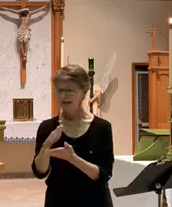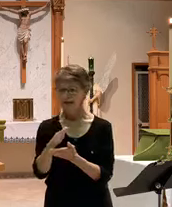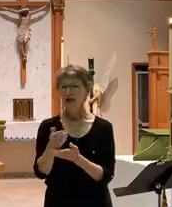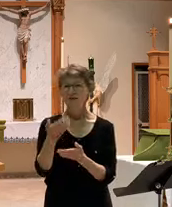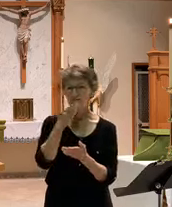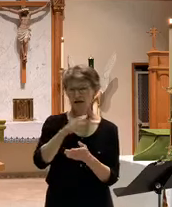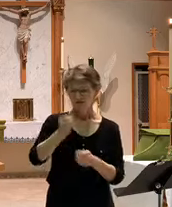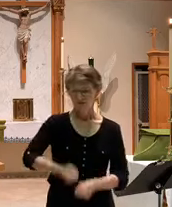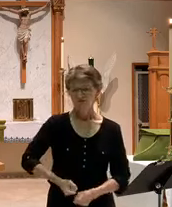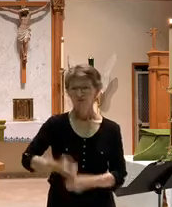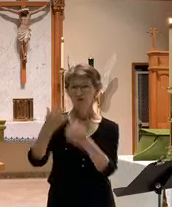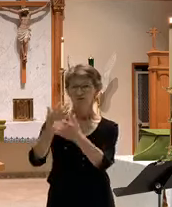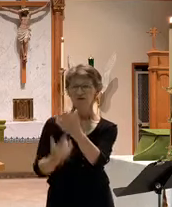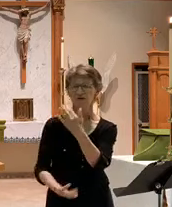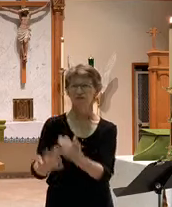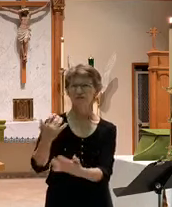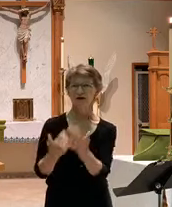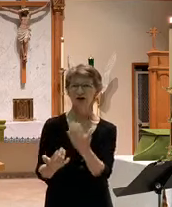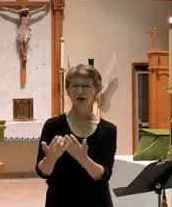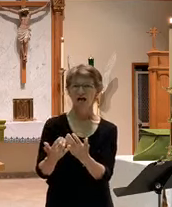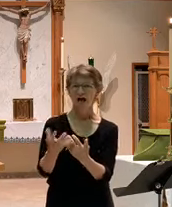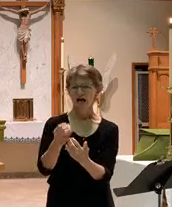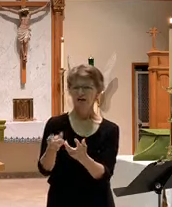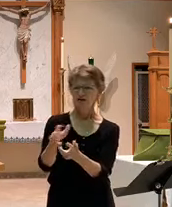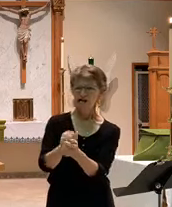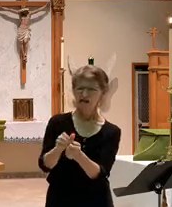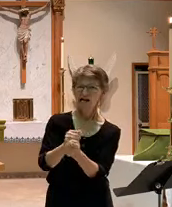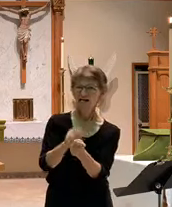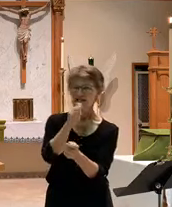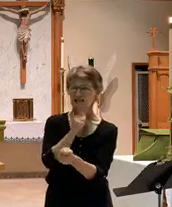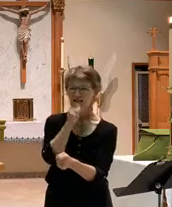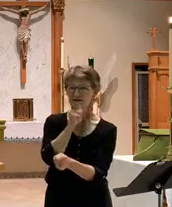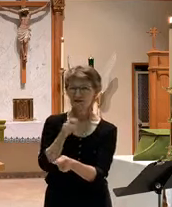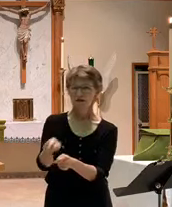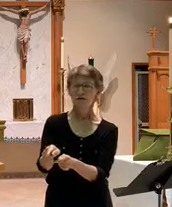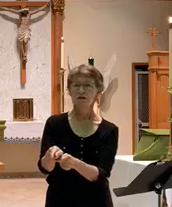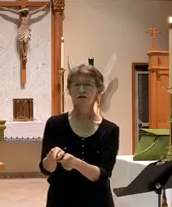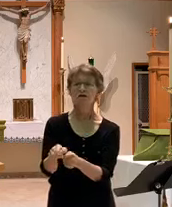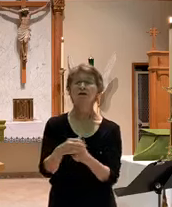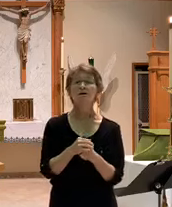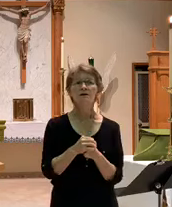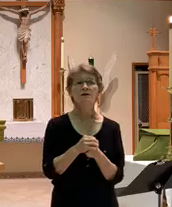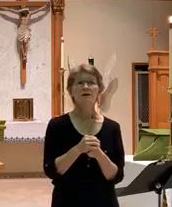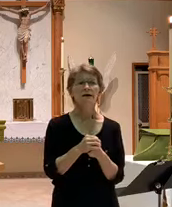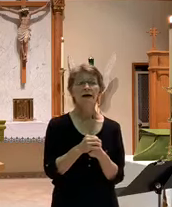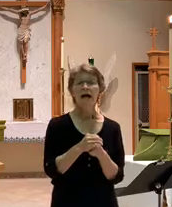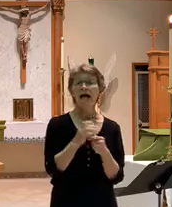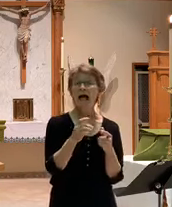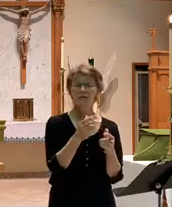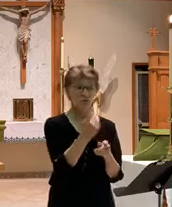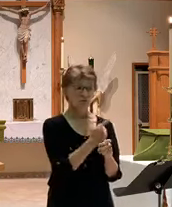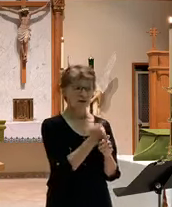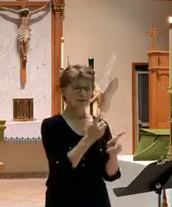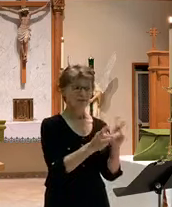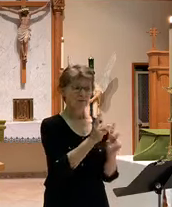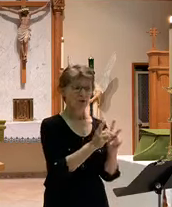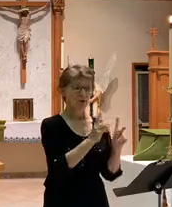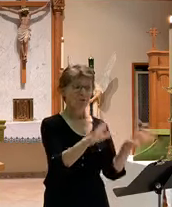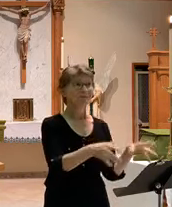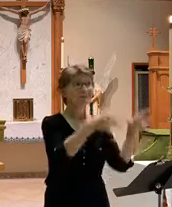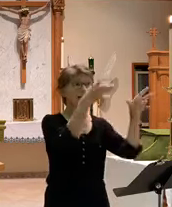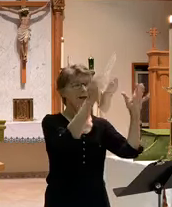them into the fiery furnace, where there will be wailing and grinding of teeth. Then the righteous will shine like